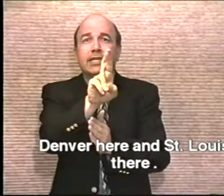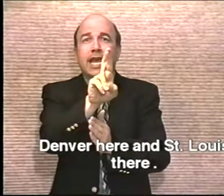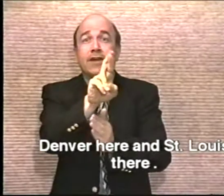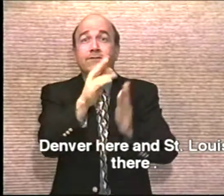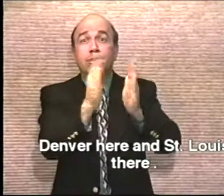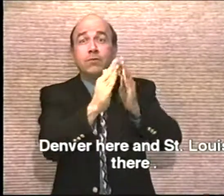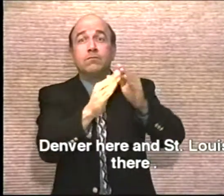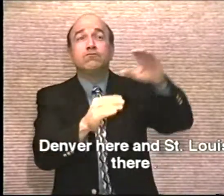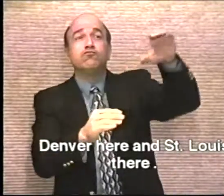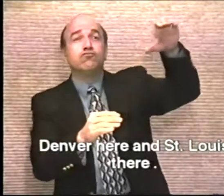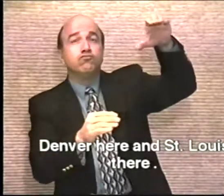Denver